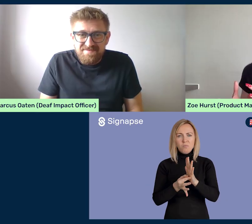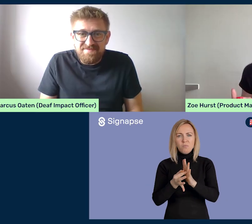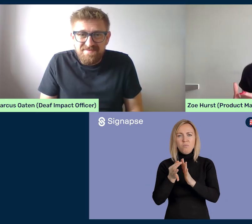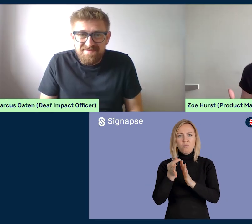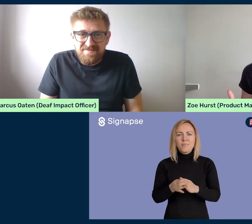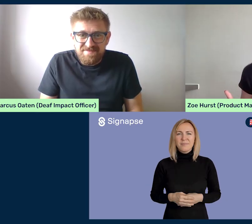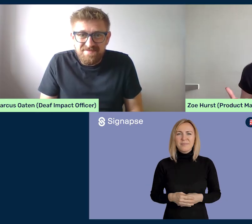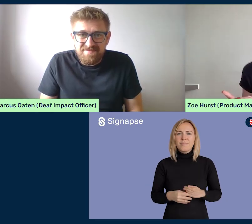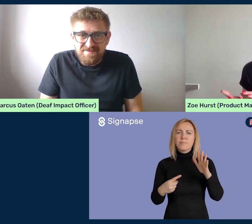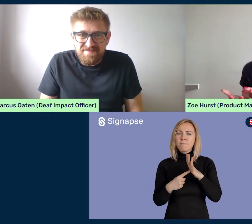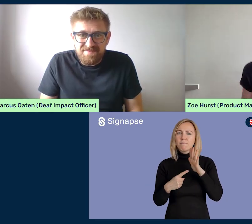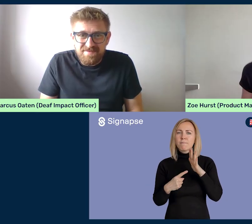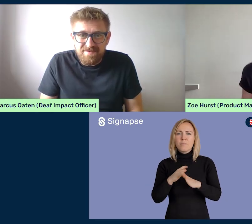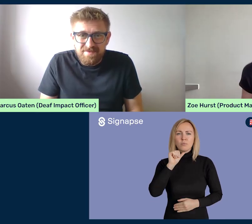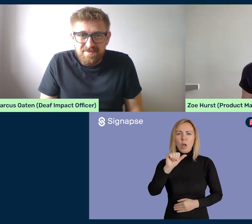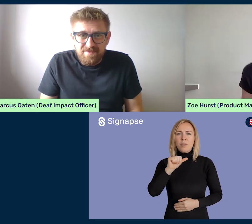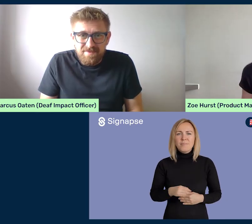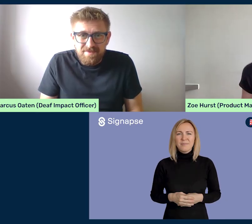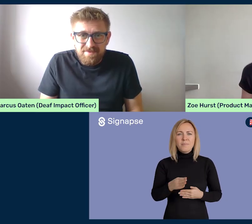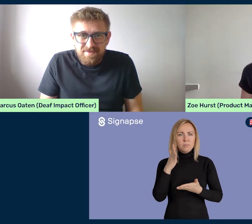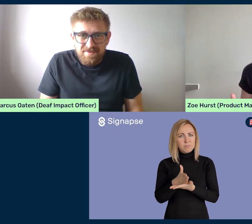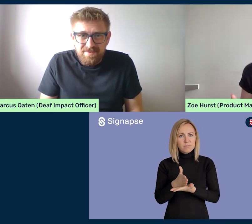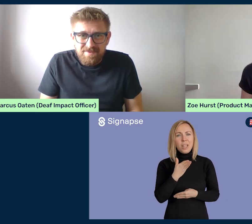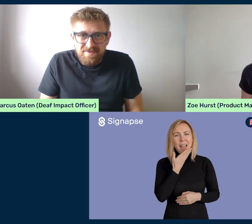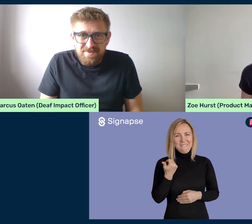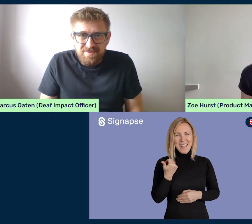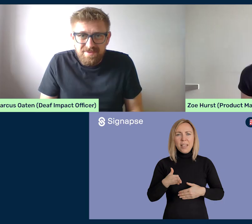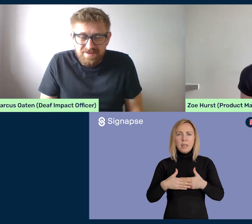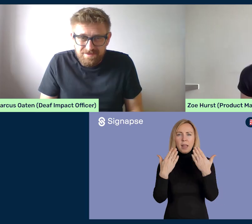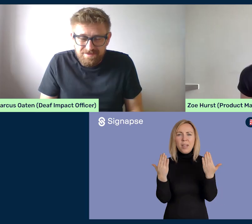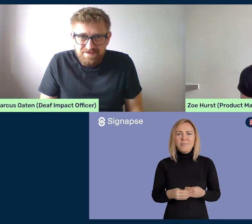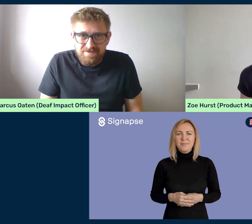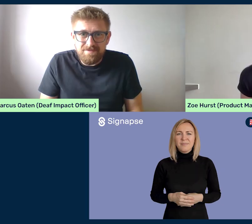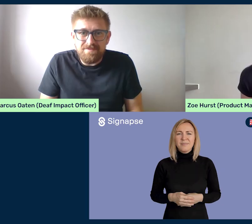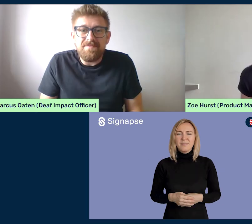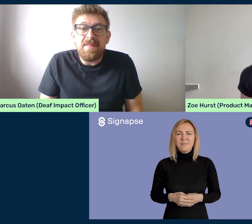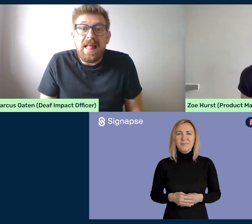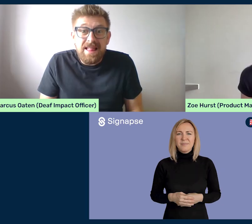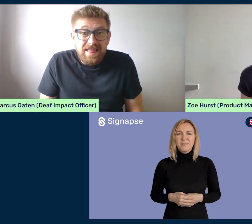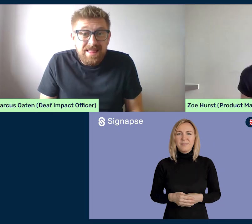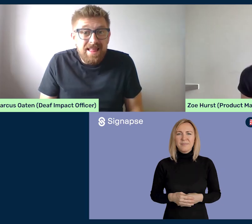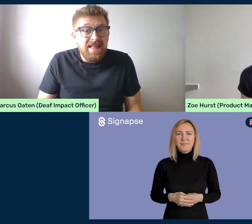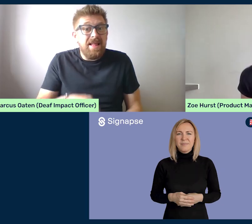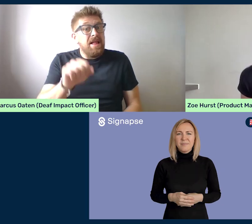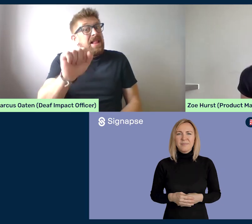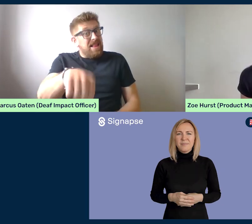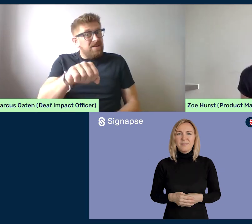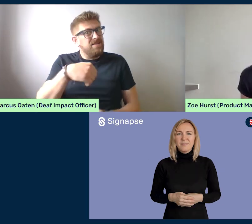see it actually in person. It's so important, isn't it? And that was a really lovely day.